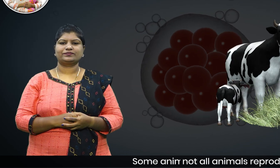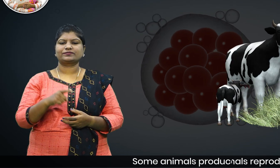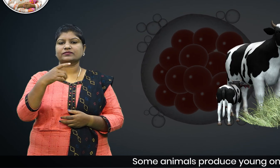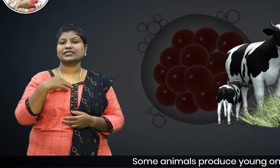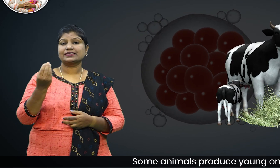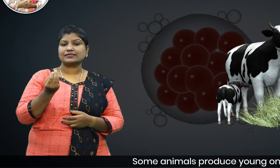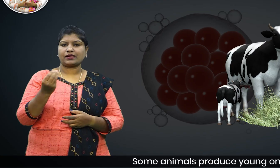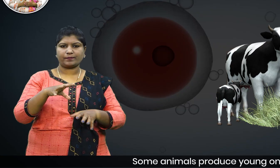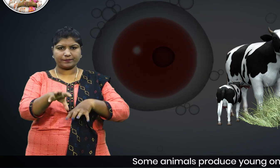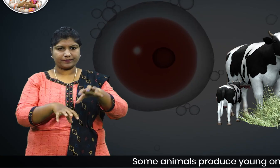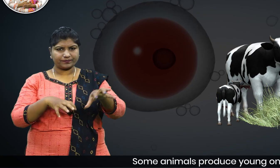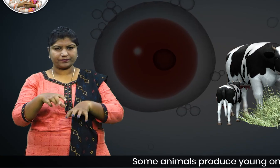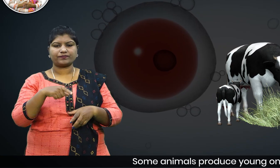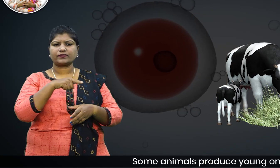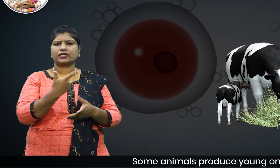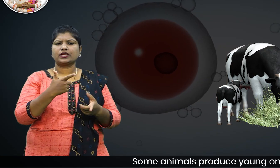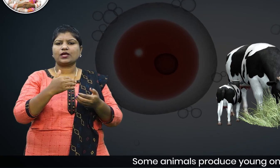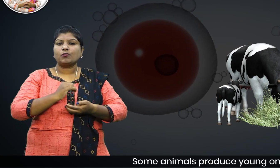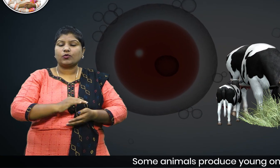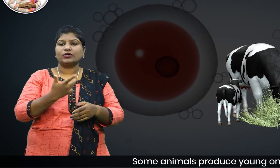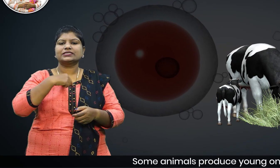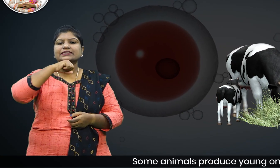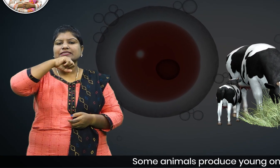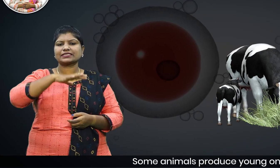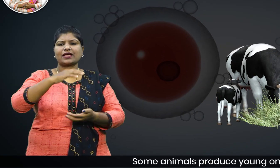Some animals produce young ones.